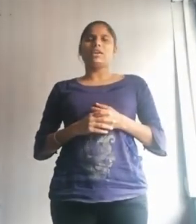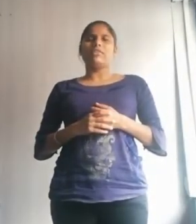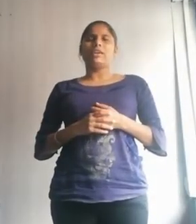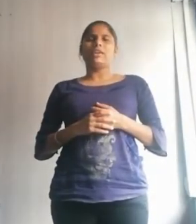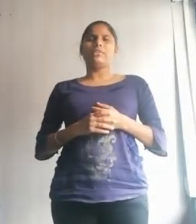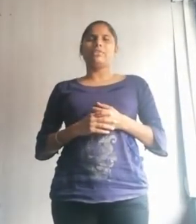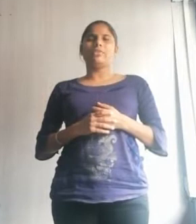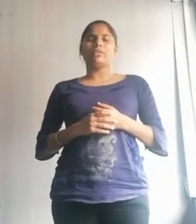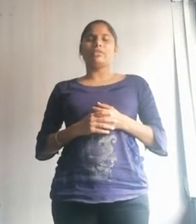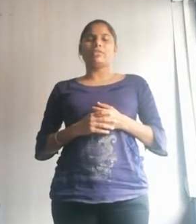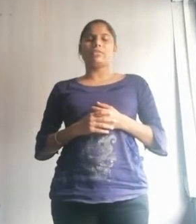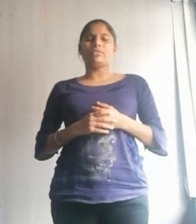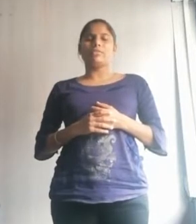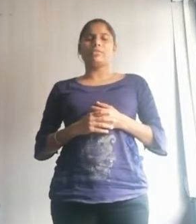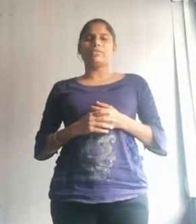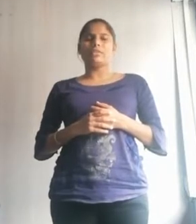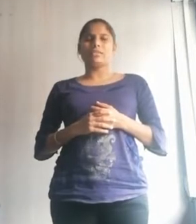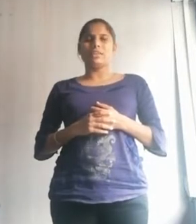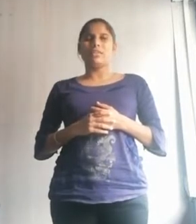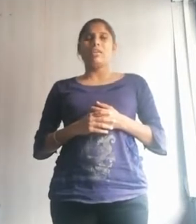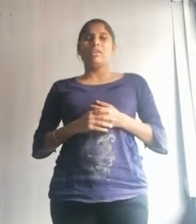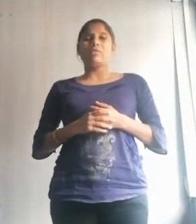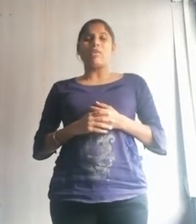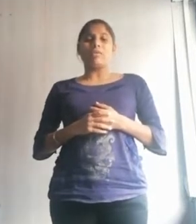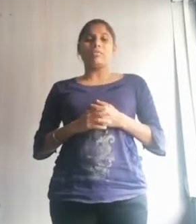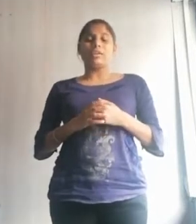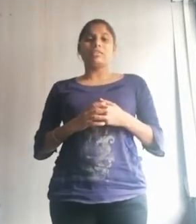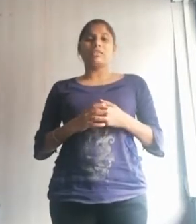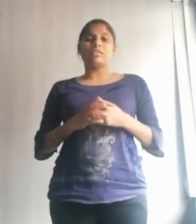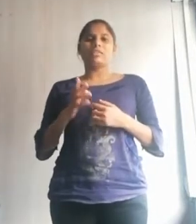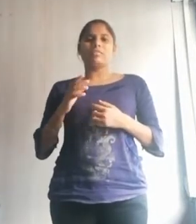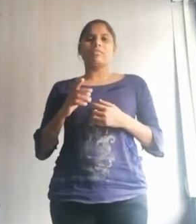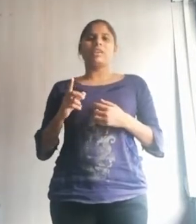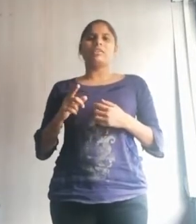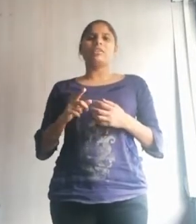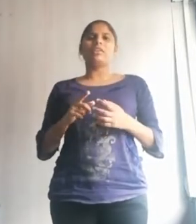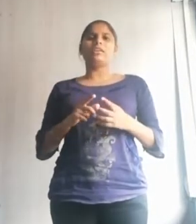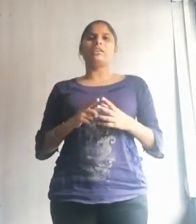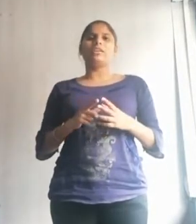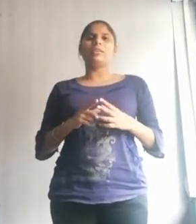Java 8 features in for method